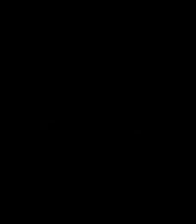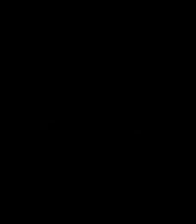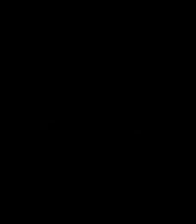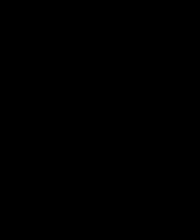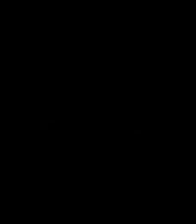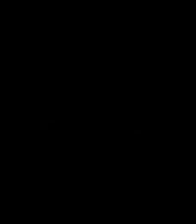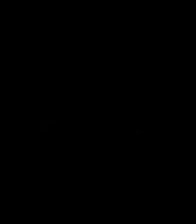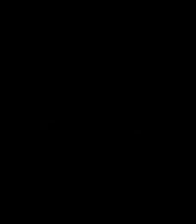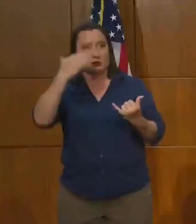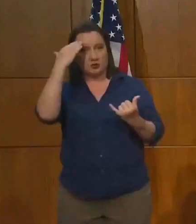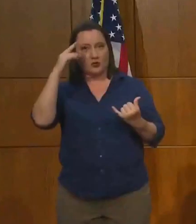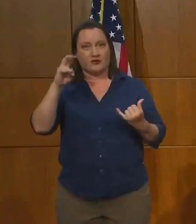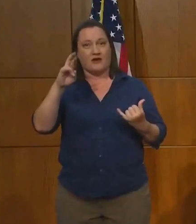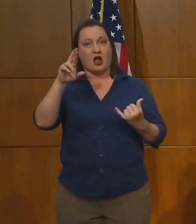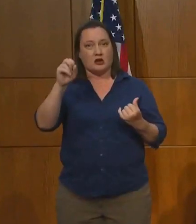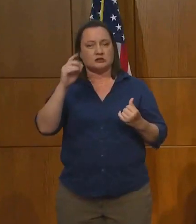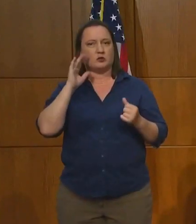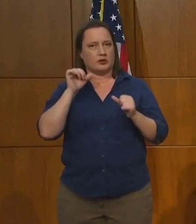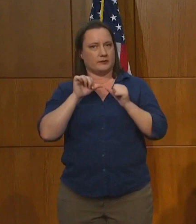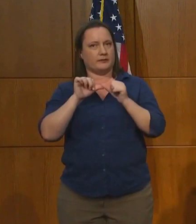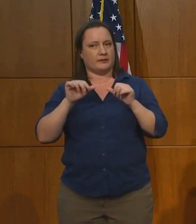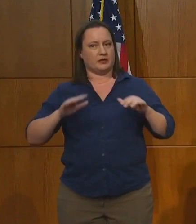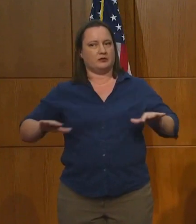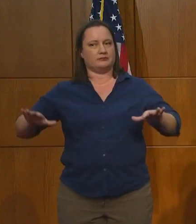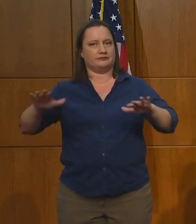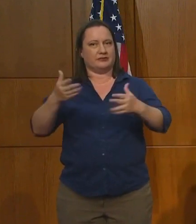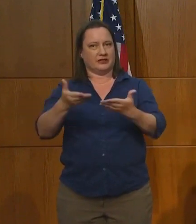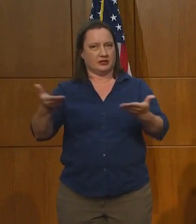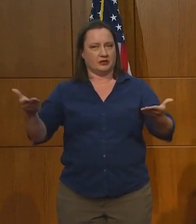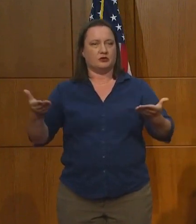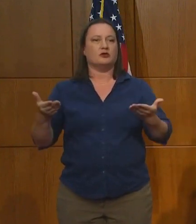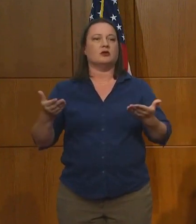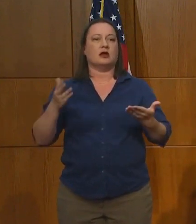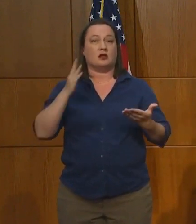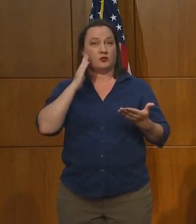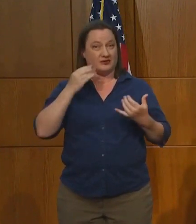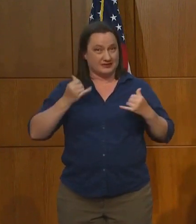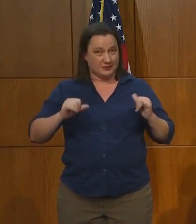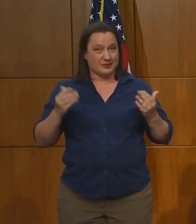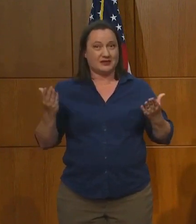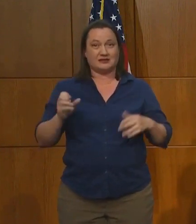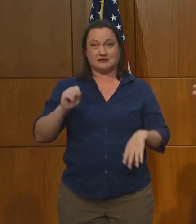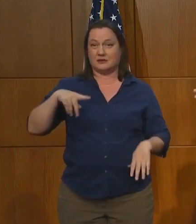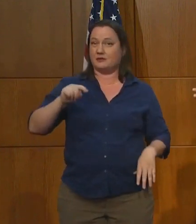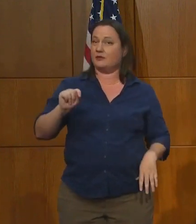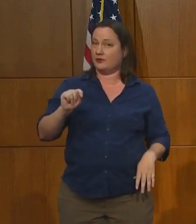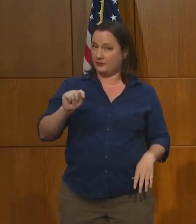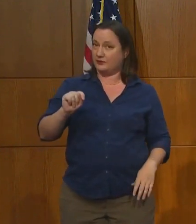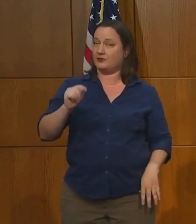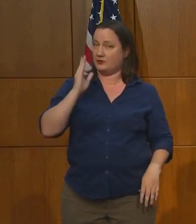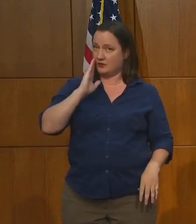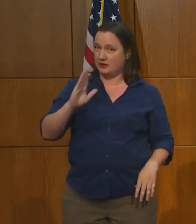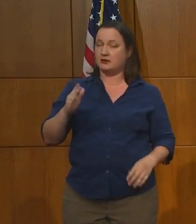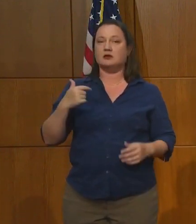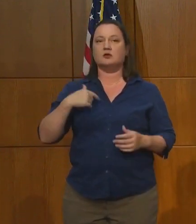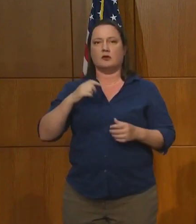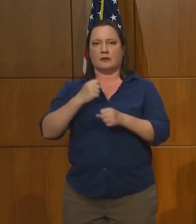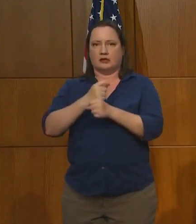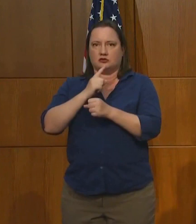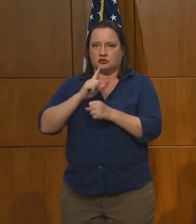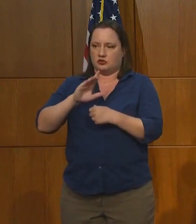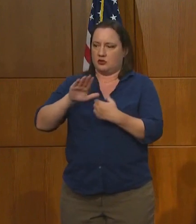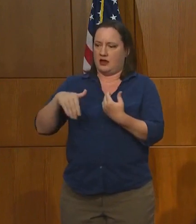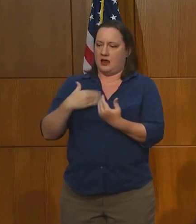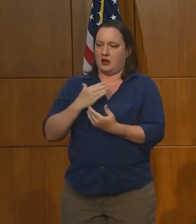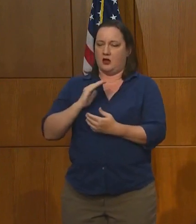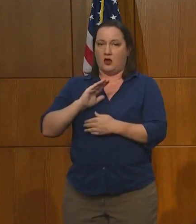This virus is going to be with us. It's going to be here in September, and so we'll continue to make sure that we do everything to make sure all of our children